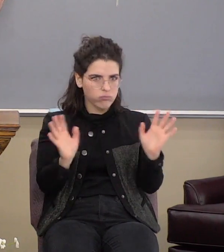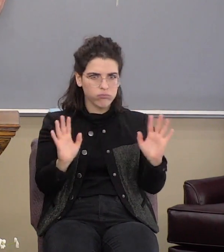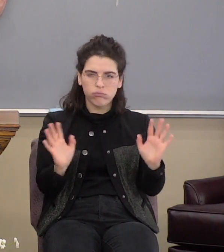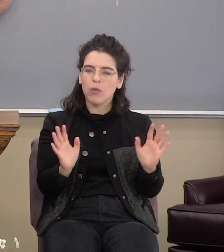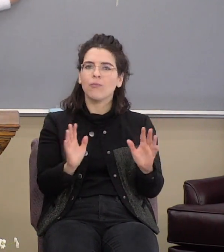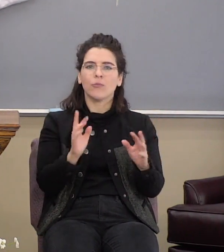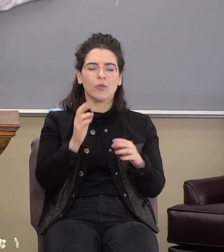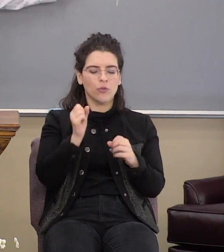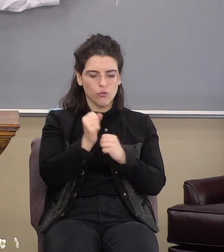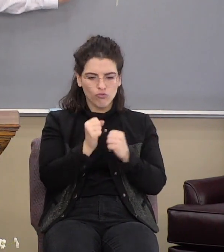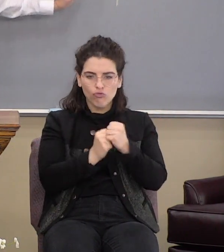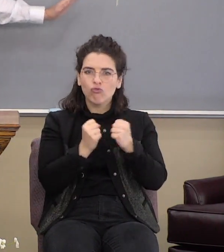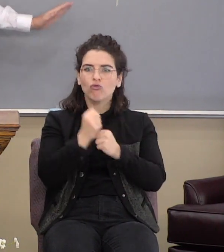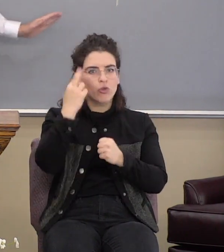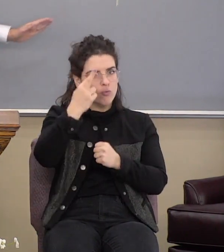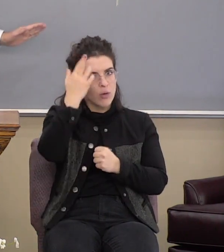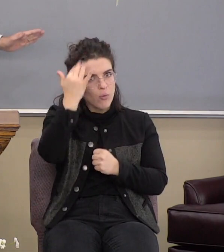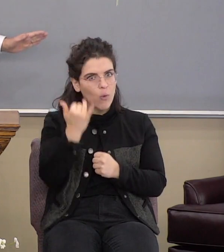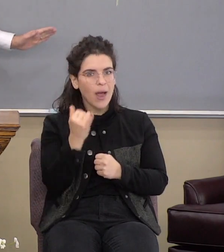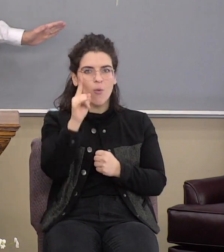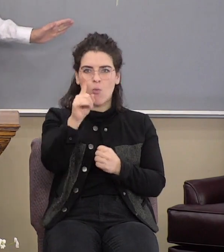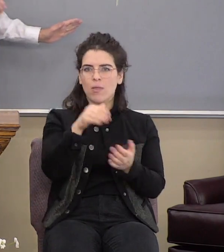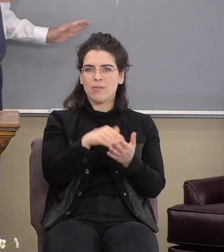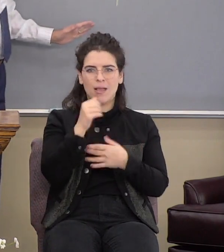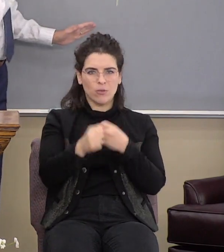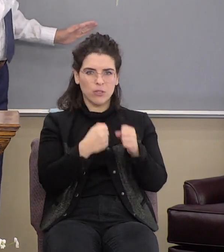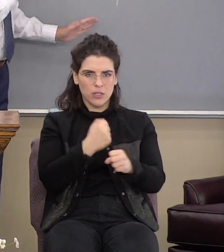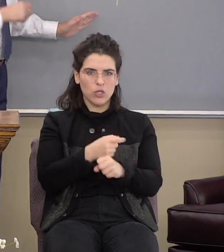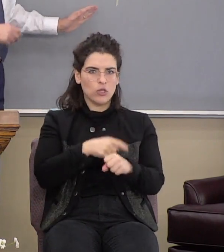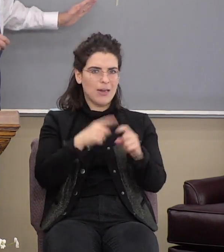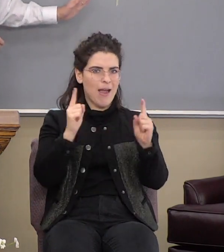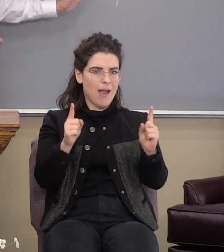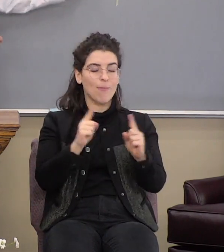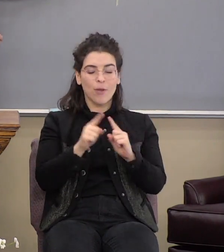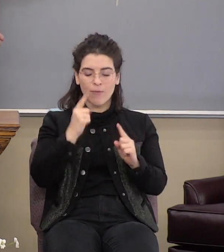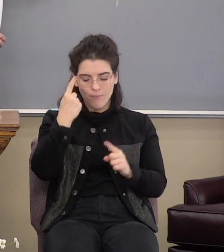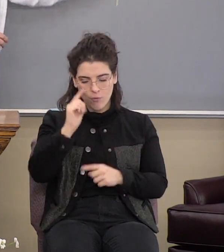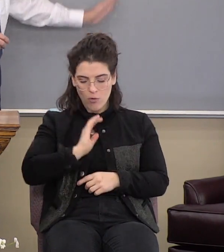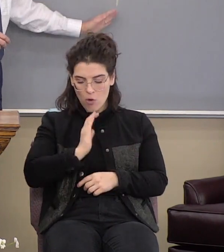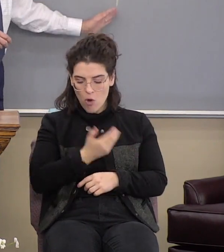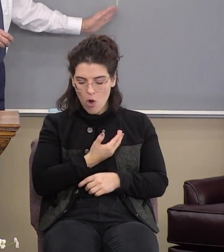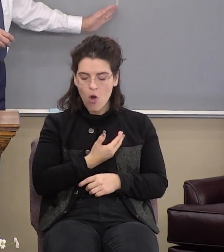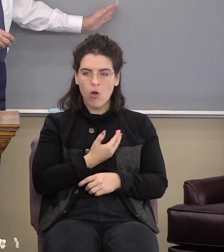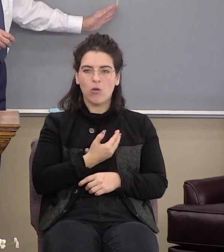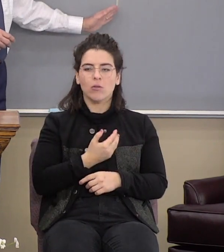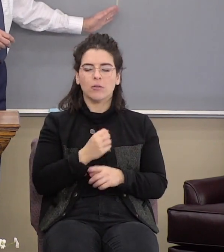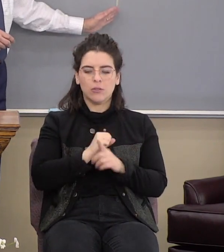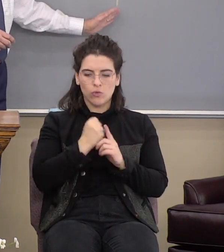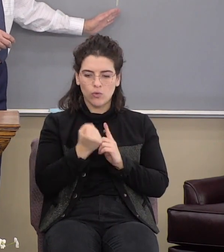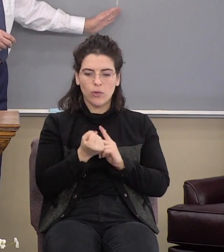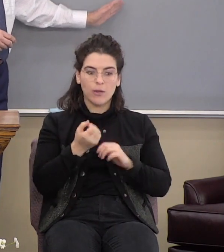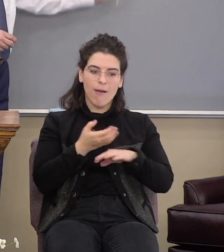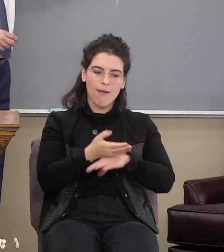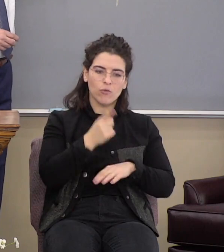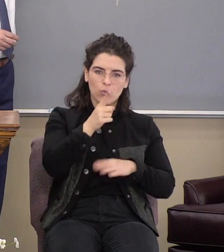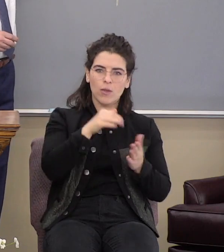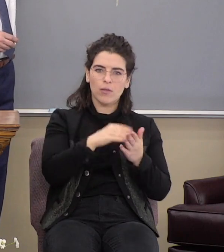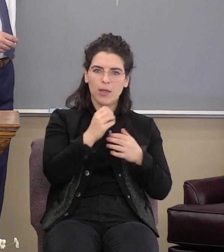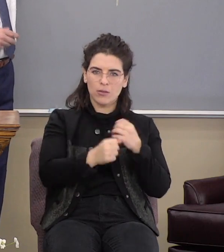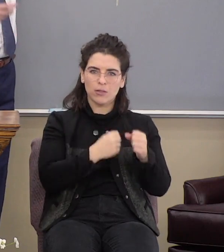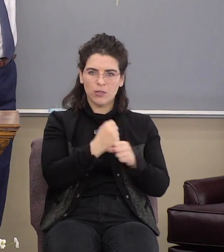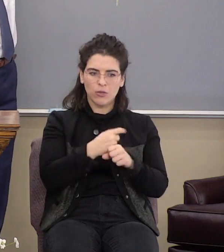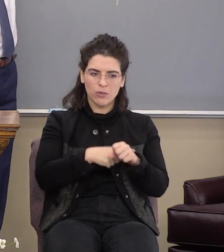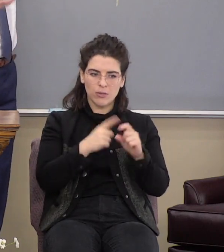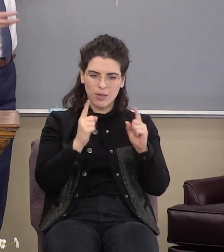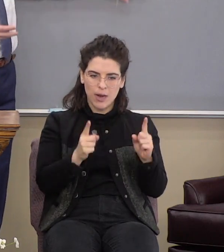strategic reason for a thousand-year period of time. But for our sake, after that thousand-year millennial period of time, there's going to be